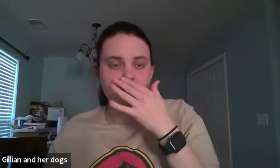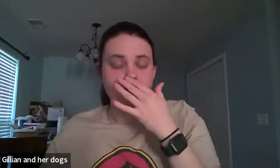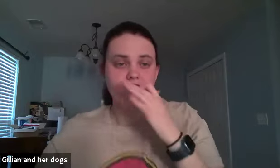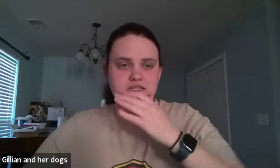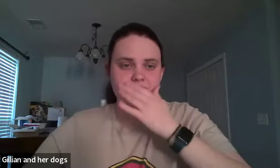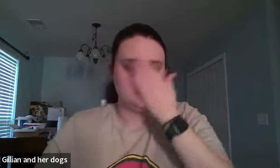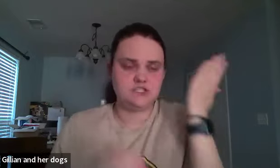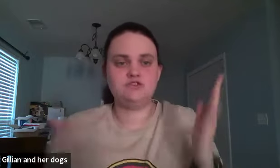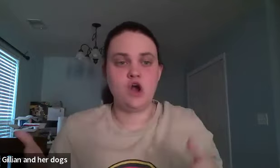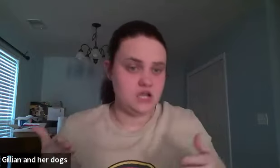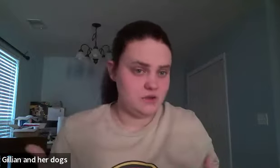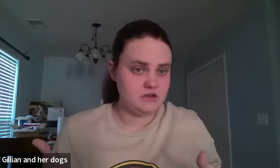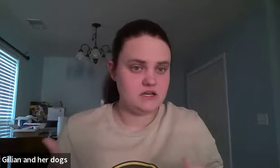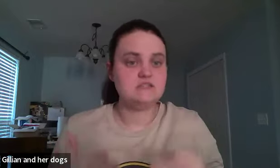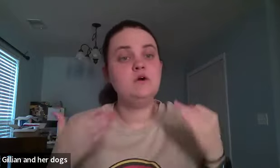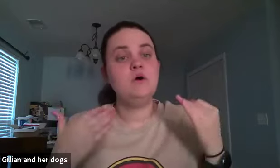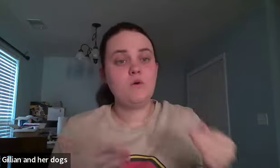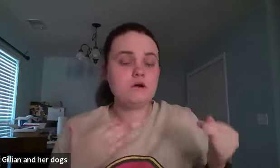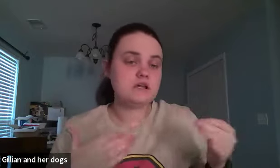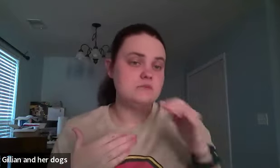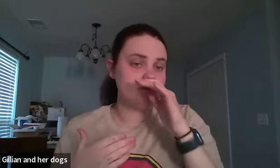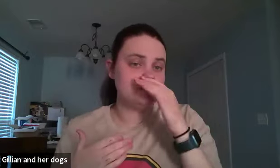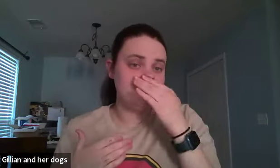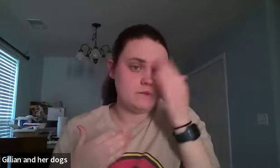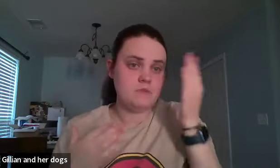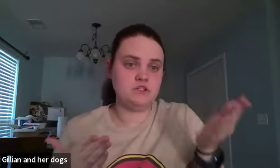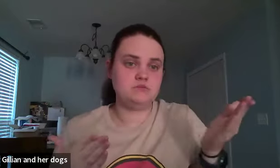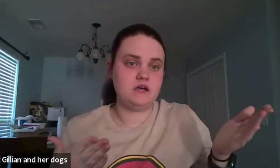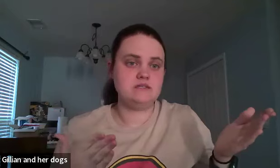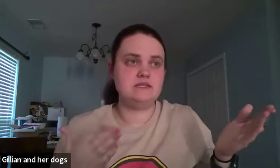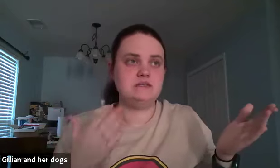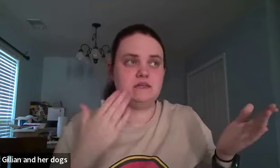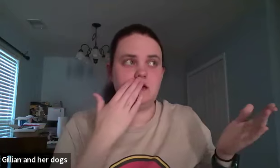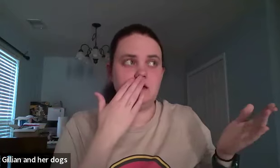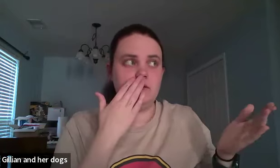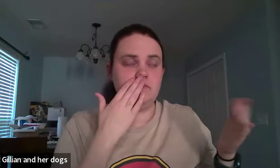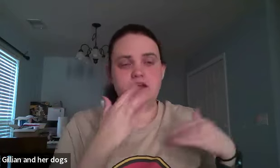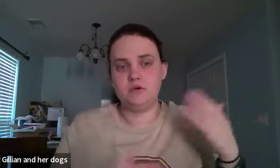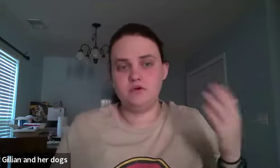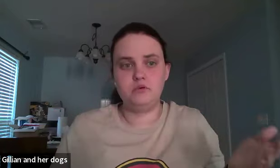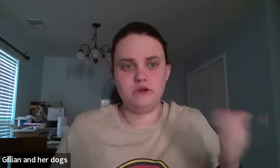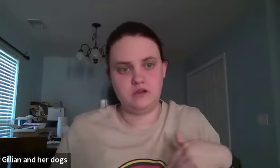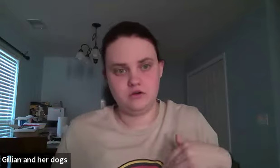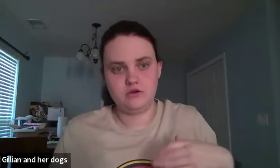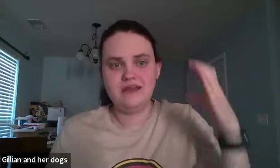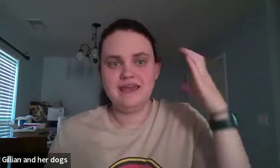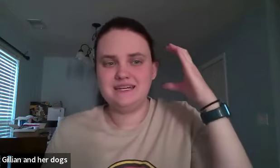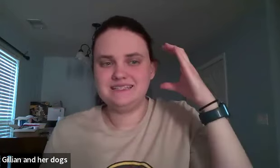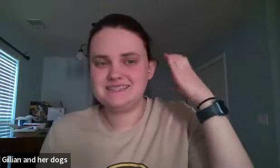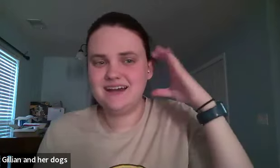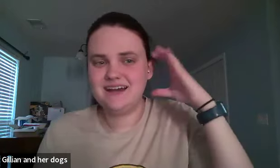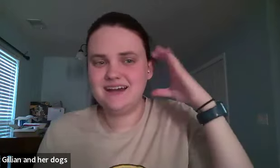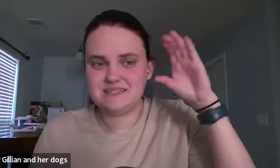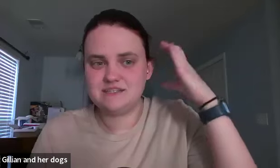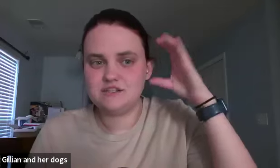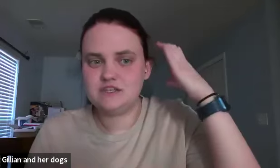or female cousin, it's just you're talking about your cousin, or it can be used to talk about multiple cousins that are both boy and girl. And it's cousins. It's